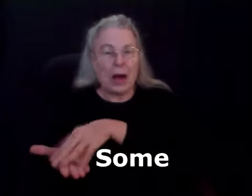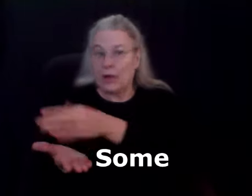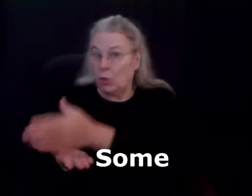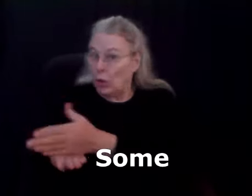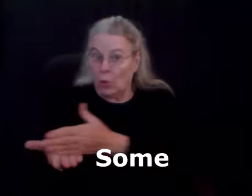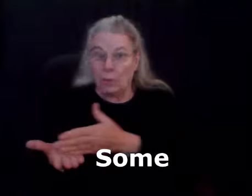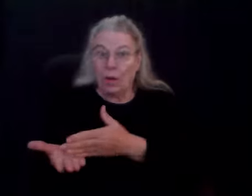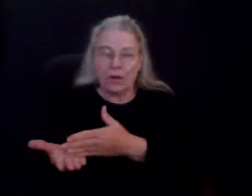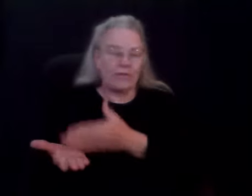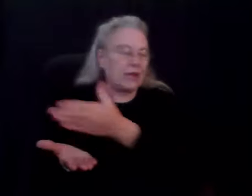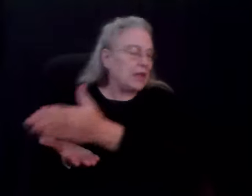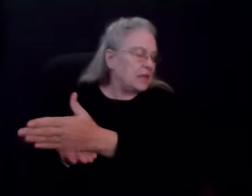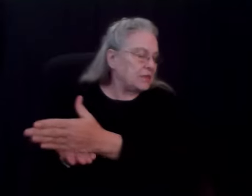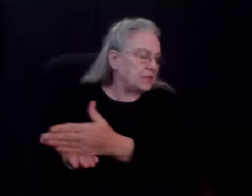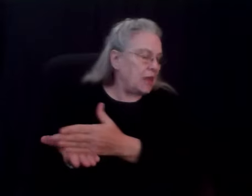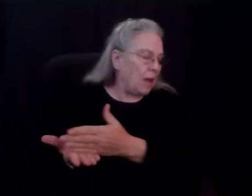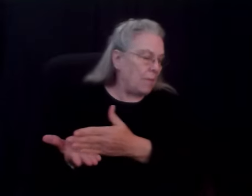only want part of it. Some.